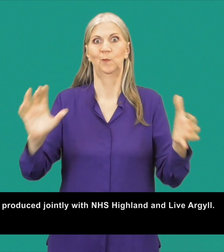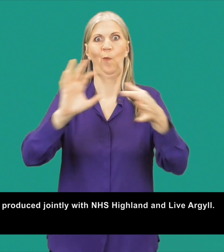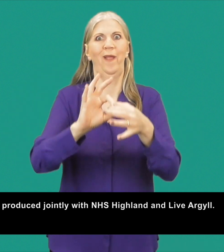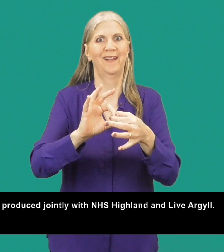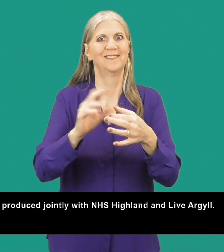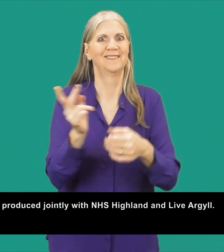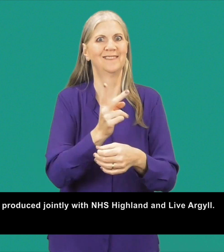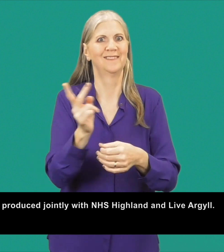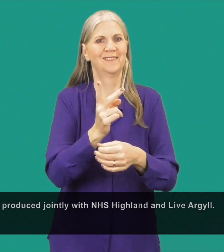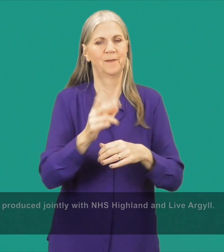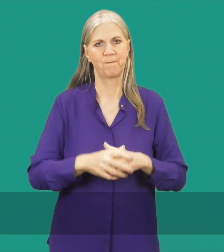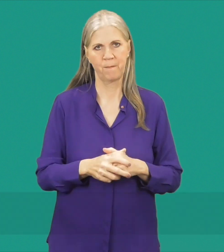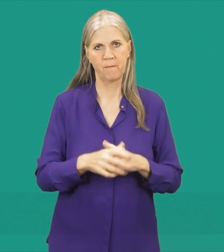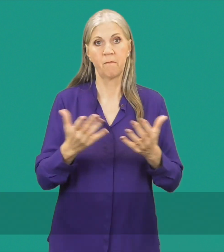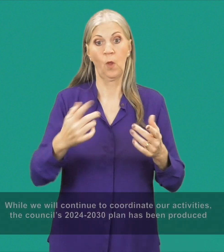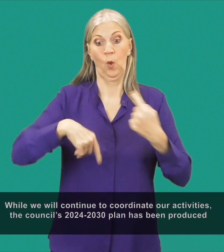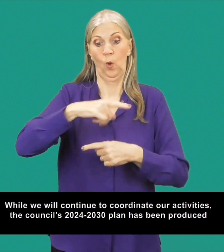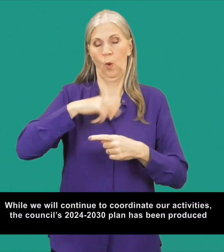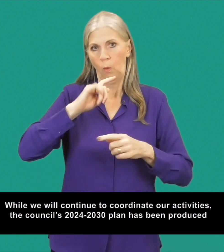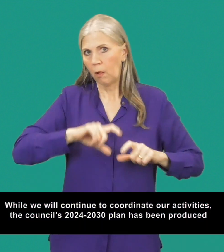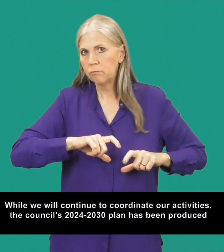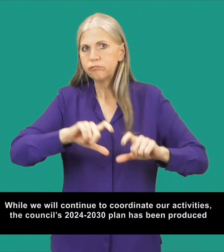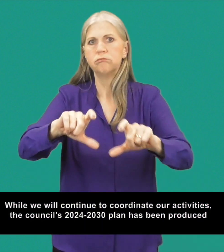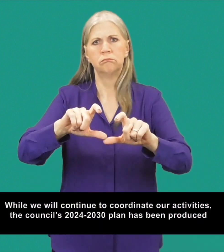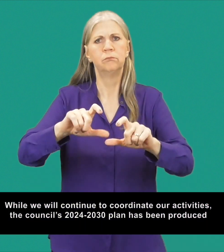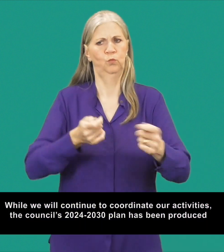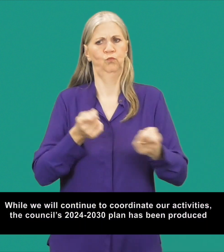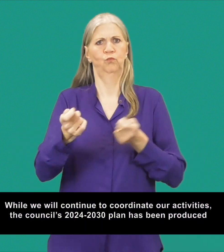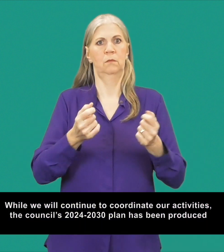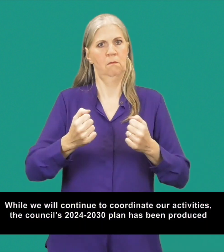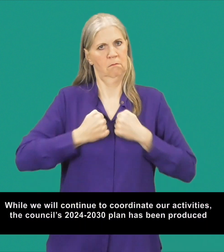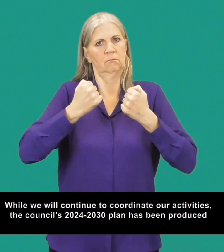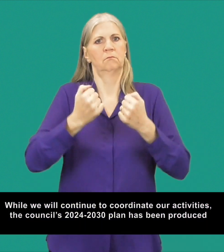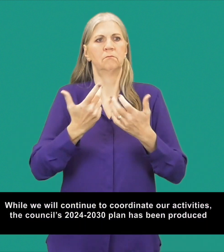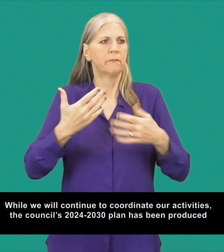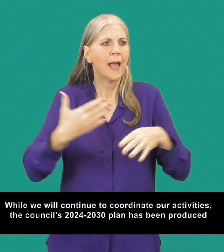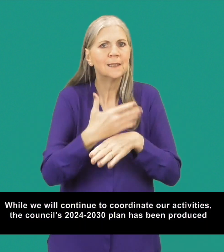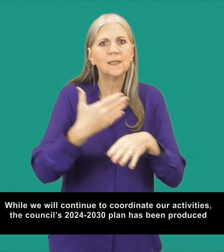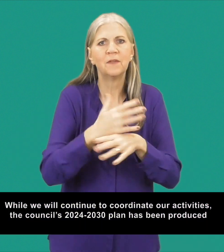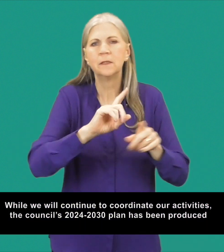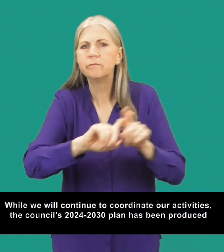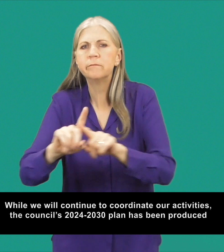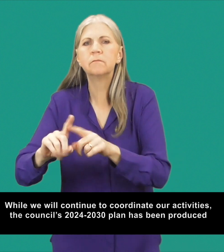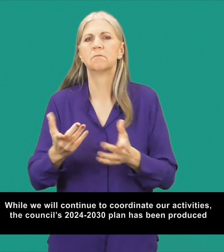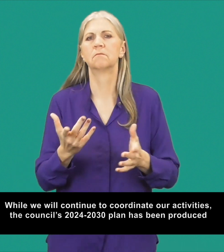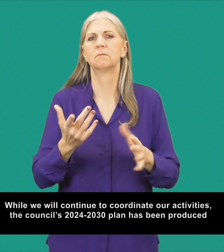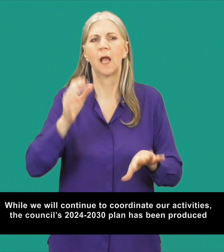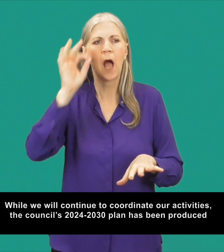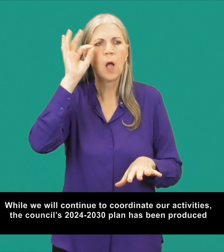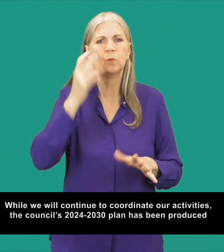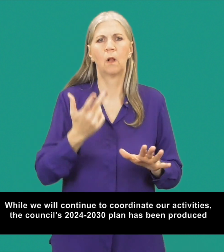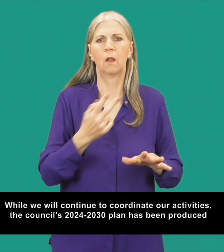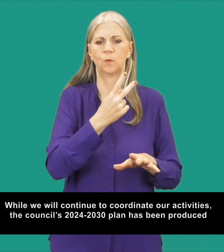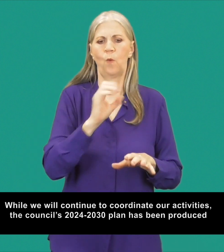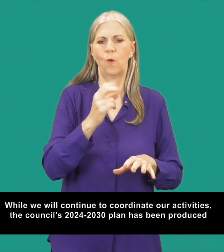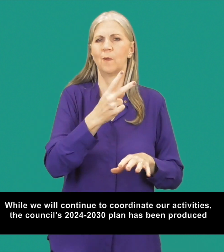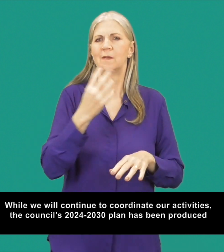While we will continue to coordinate our activities, the Council's 2024 to 2030 plan has been